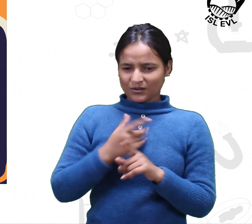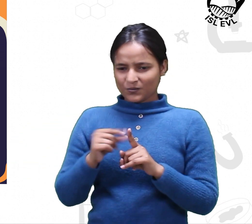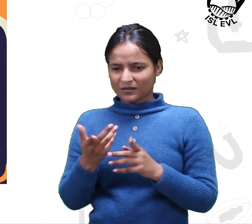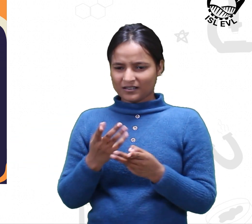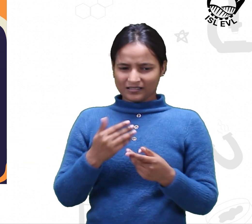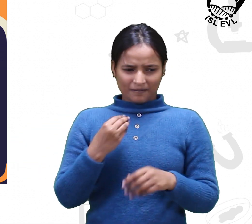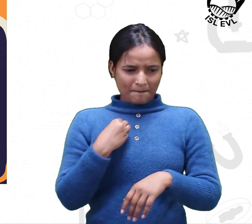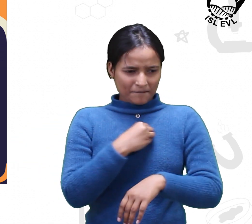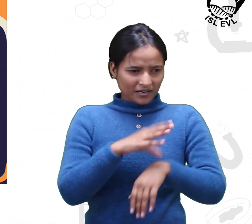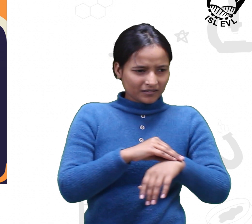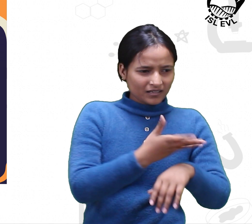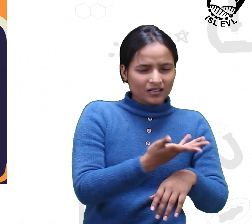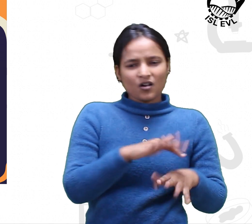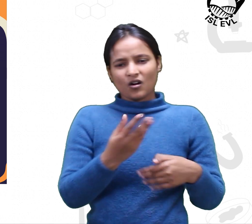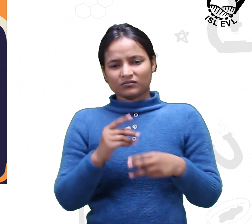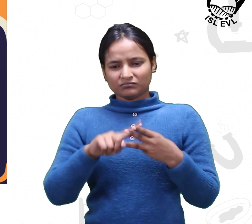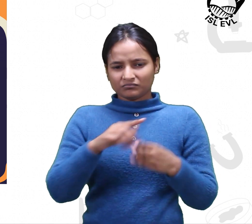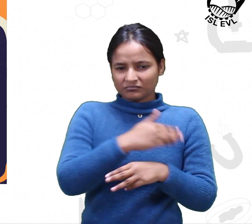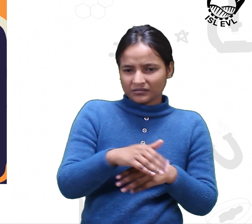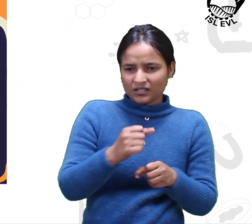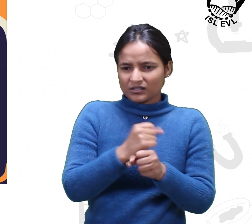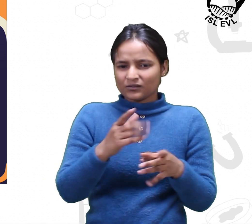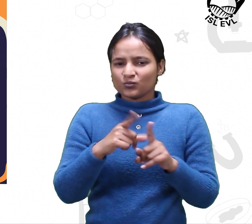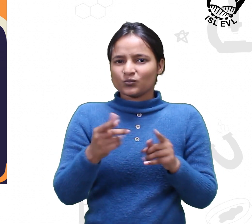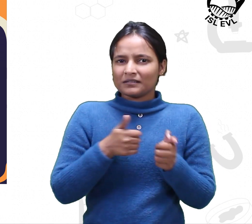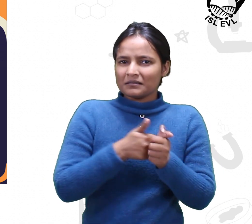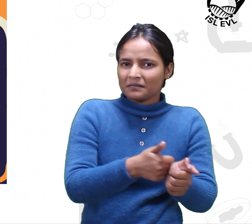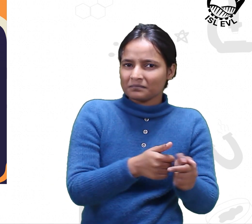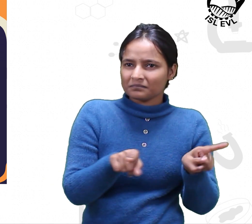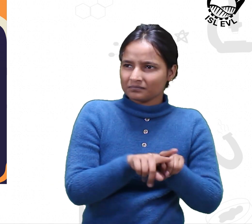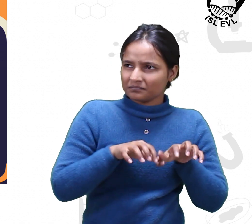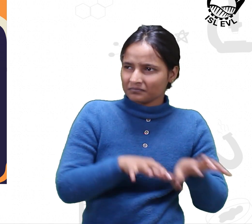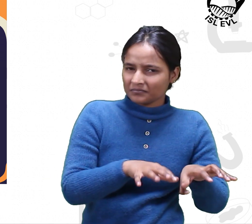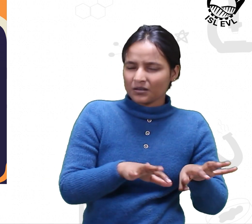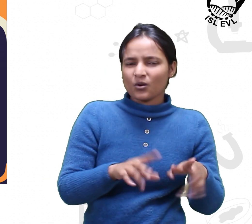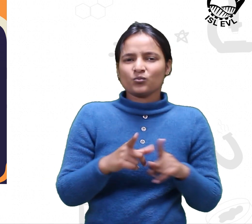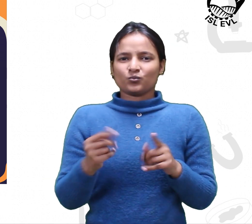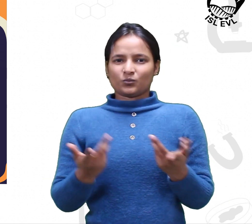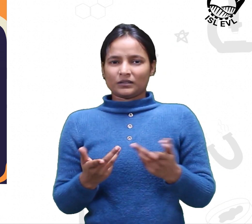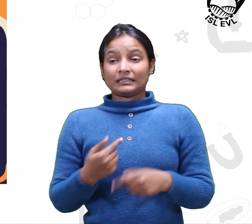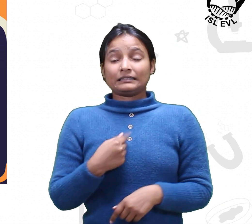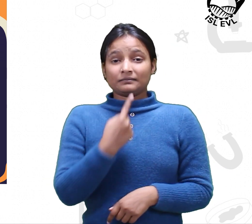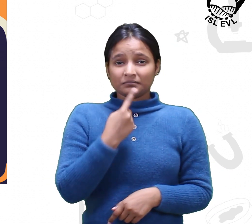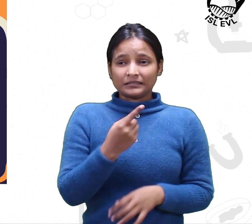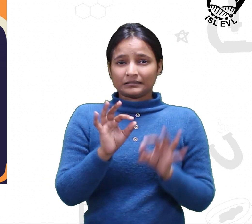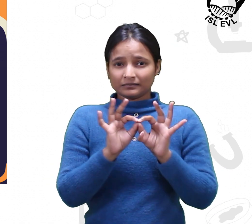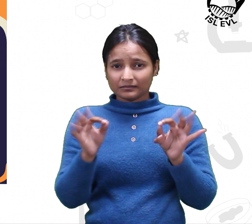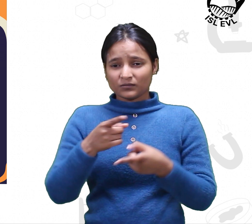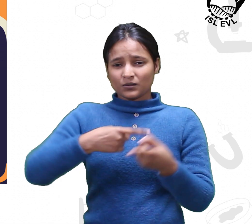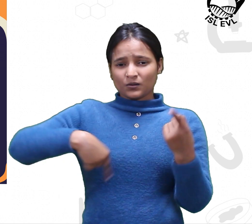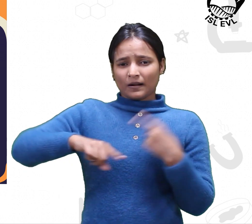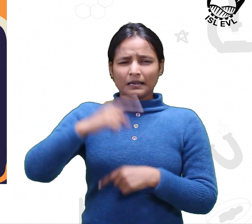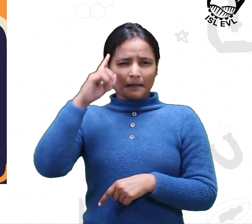then that becomes a norm in the society. And in general, people would go in that direction. So I would say to keep